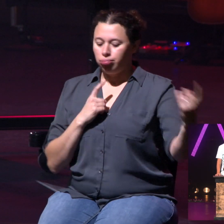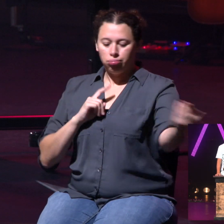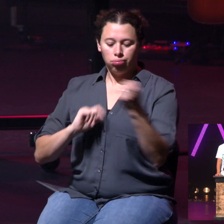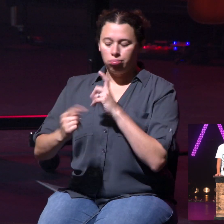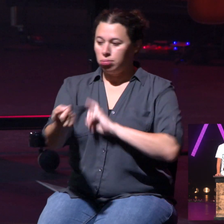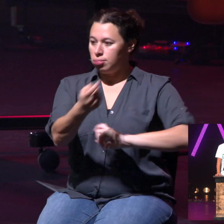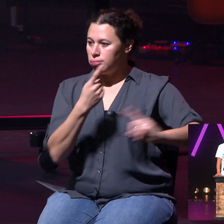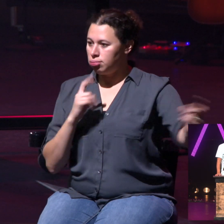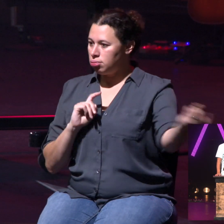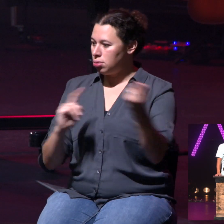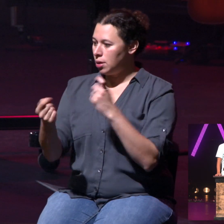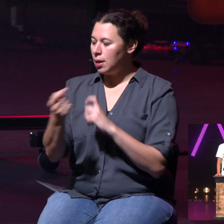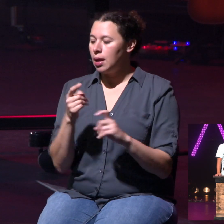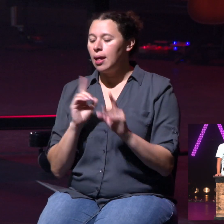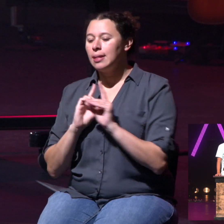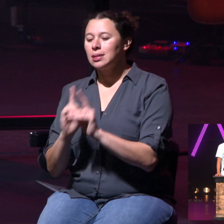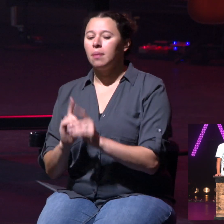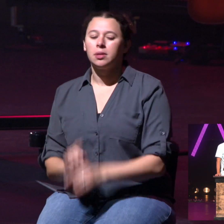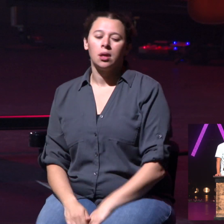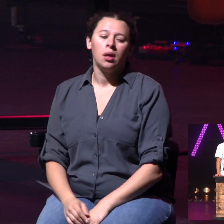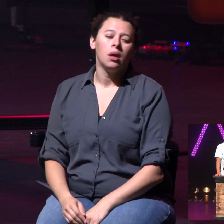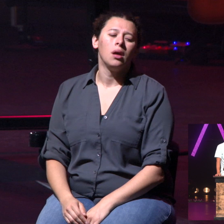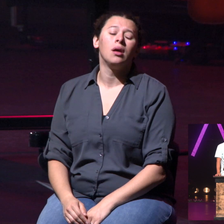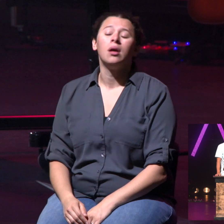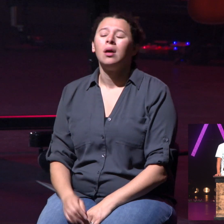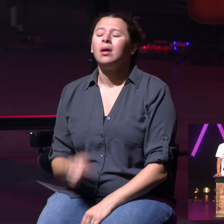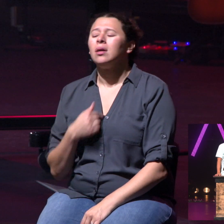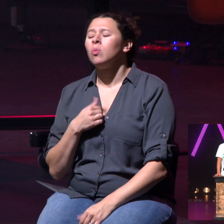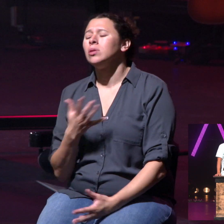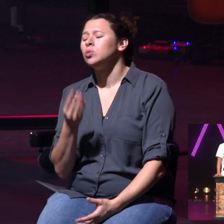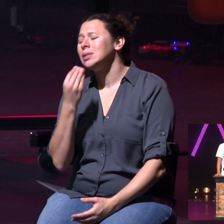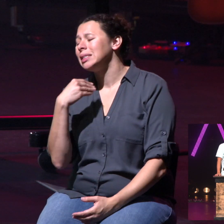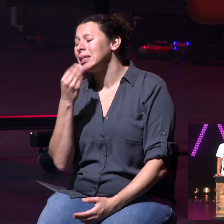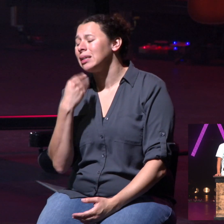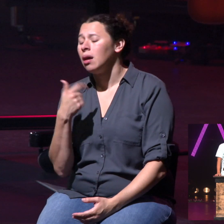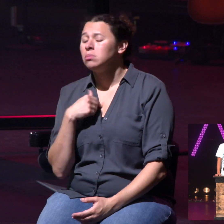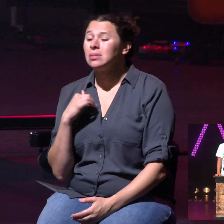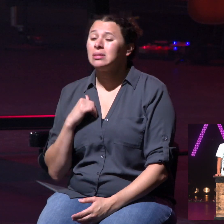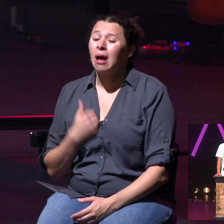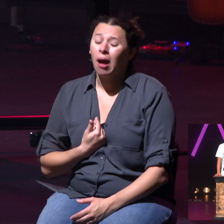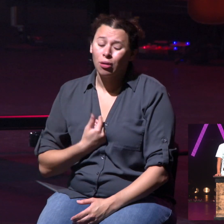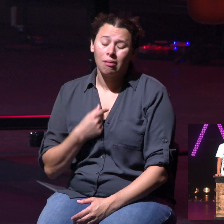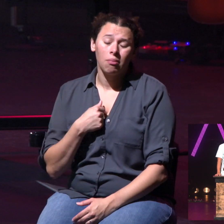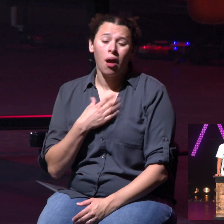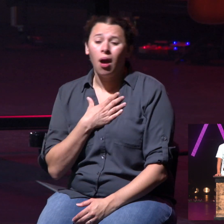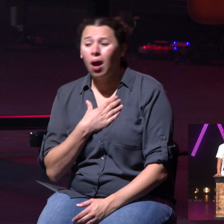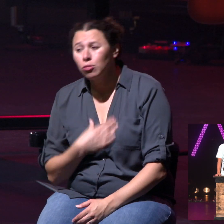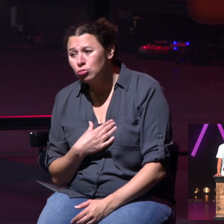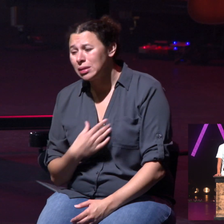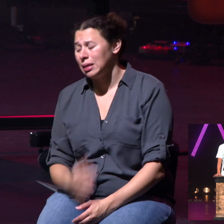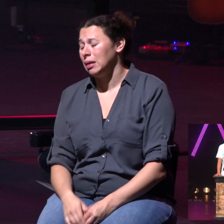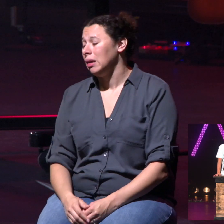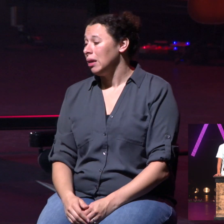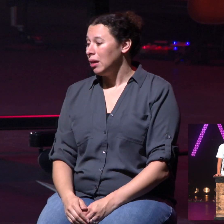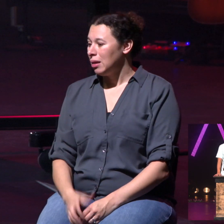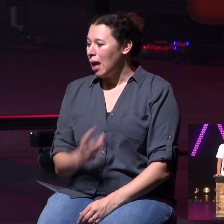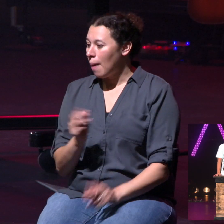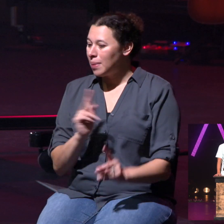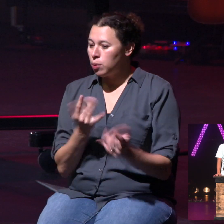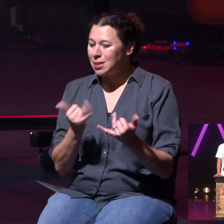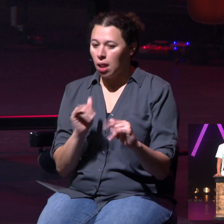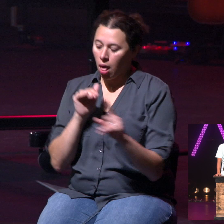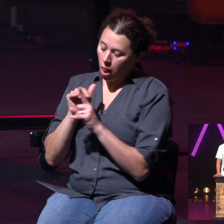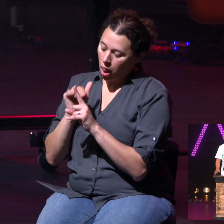had no leisure even to eat. So not only are they wore out, but these guys are hungry. They want some